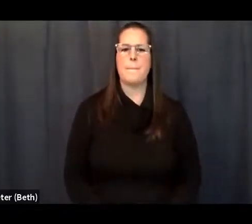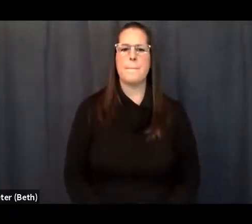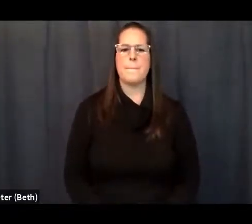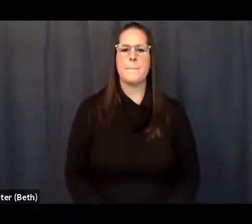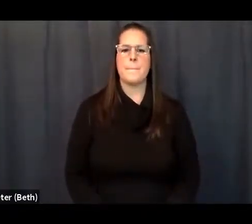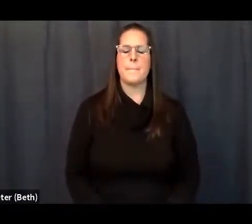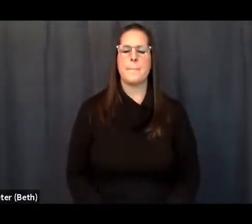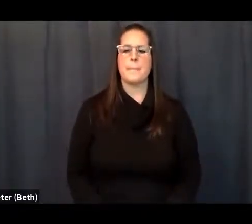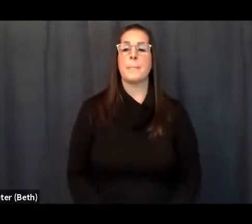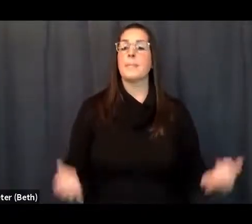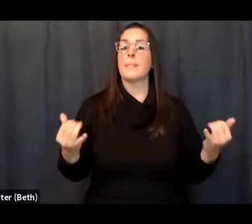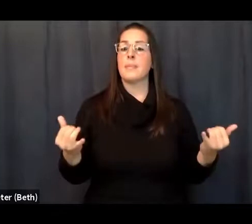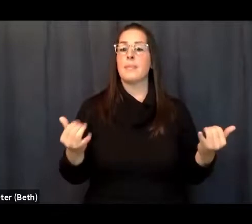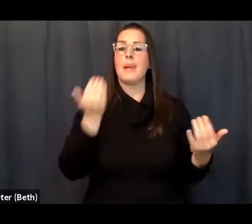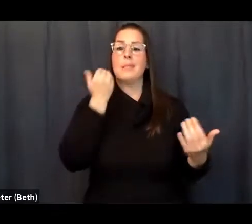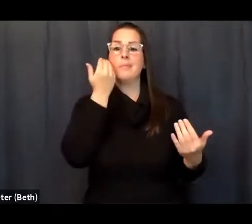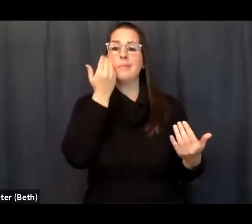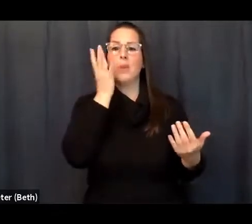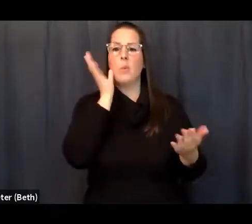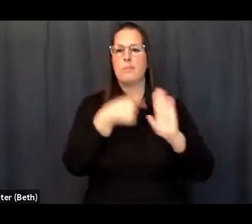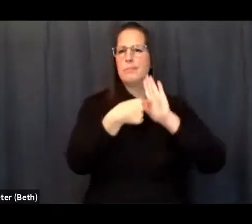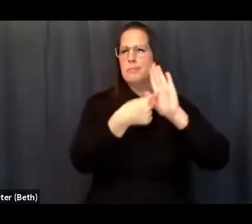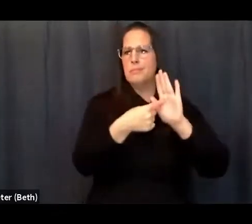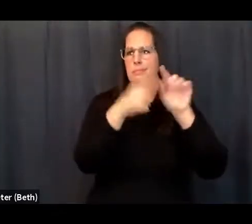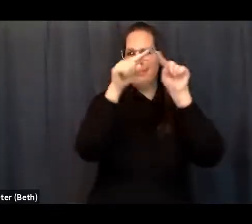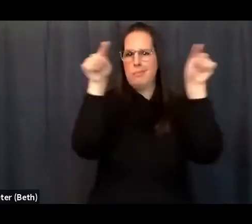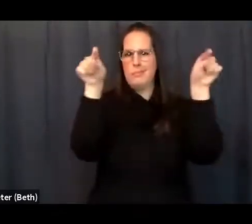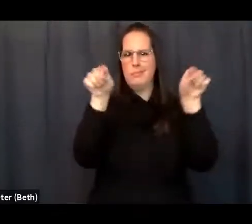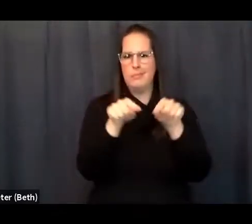up on the screen, which is the equity empowerment